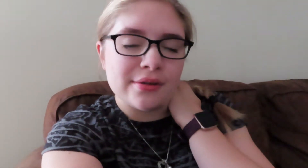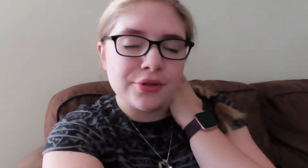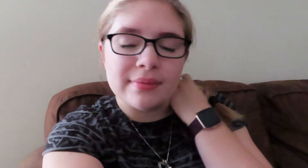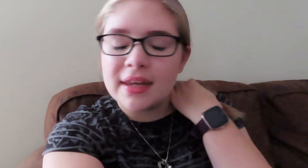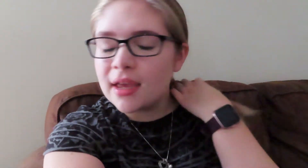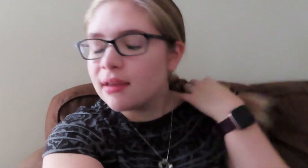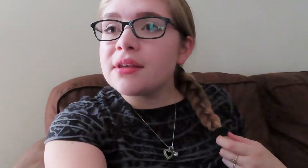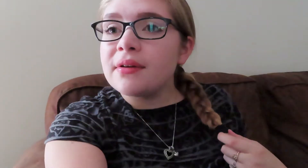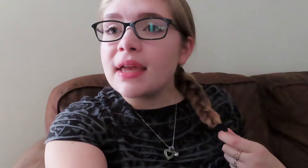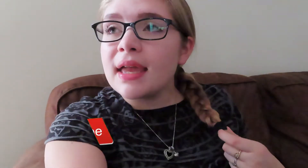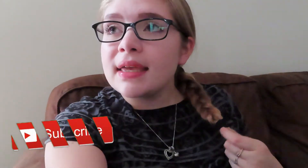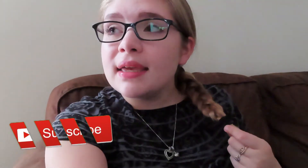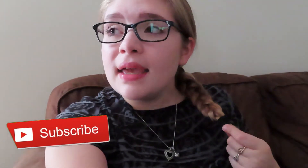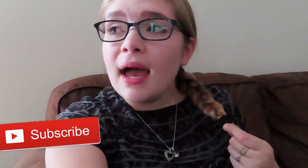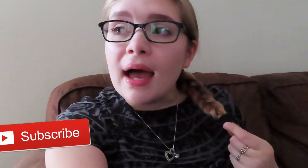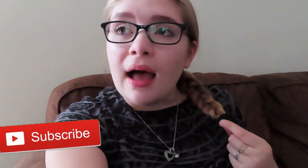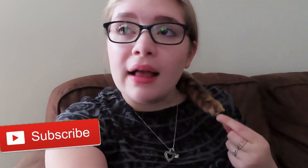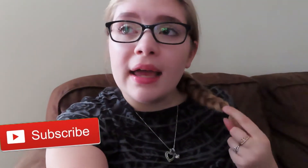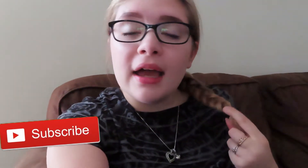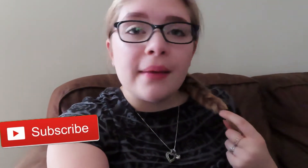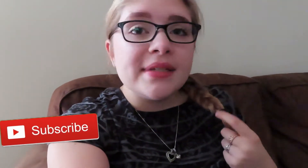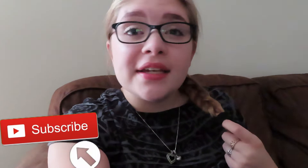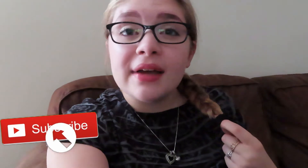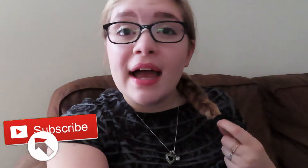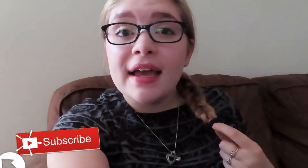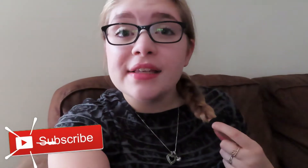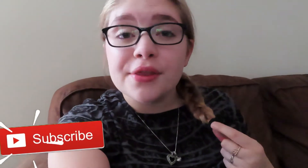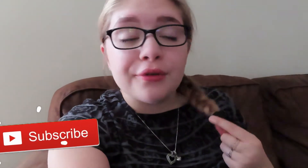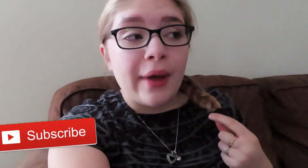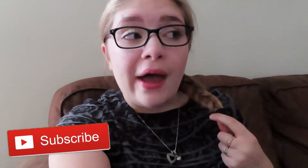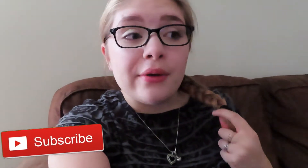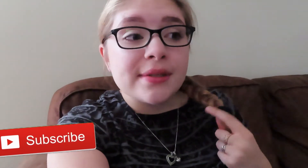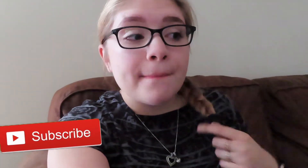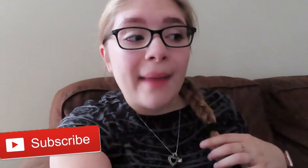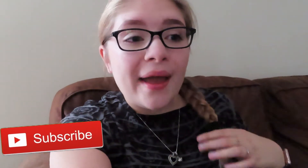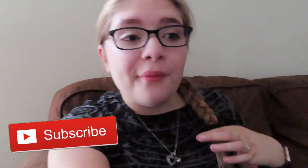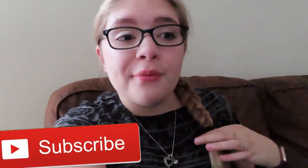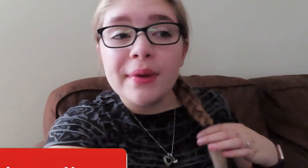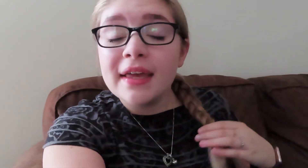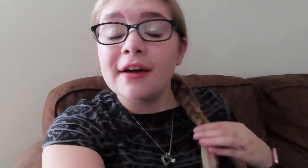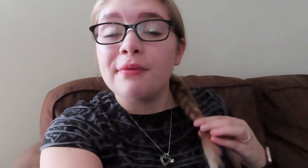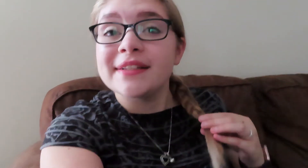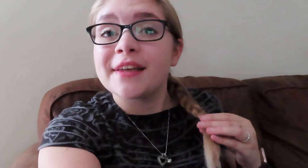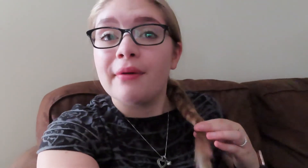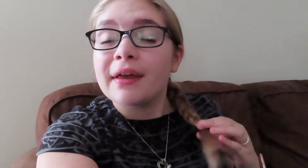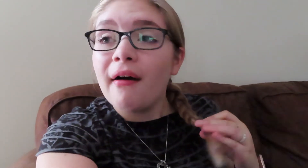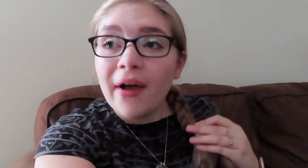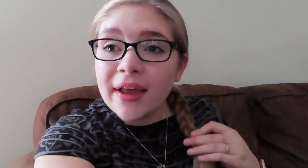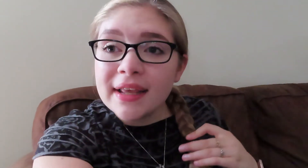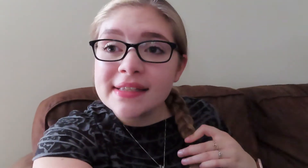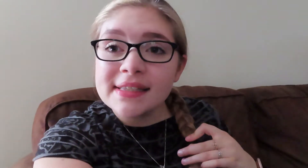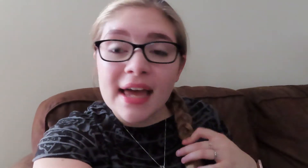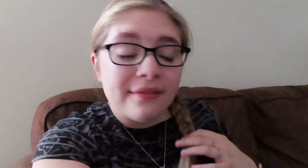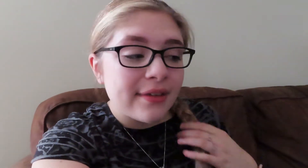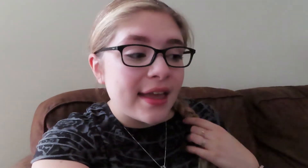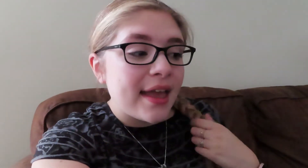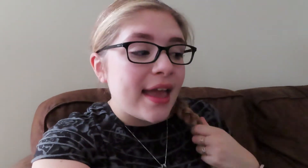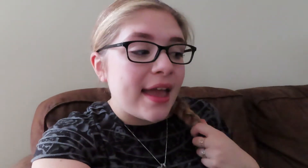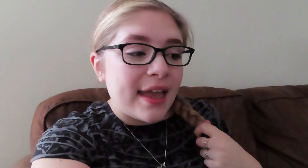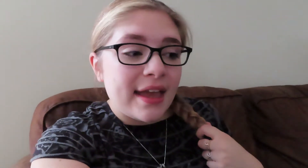social media so yeah i'll kind of update you guys throughout my week of what's going on and stuff and